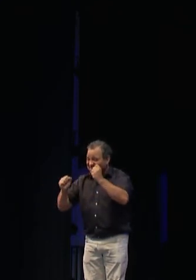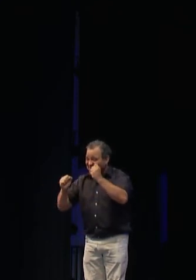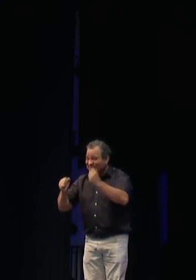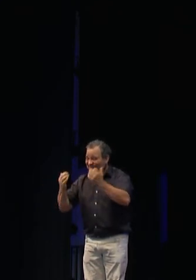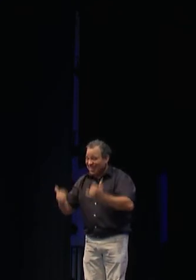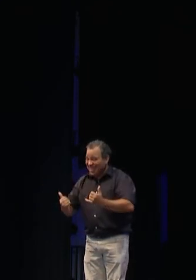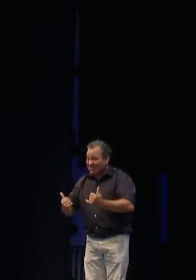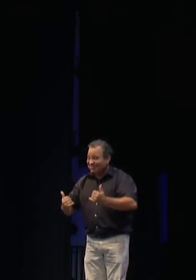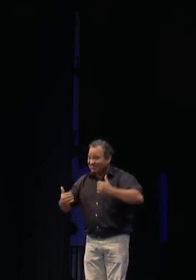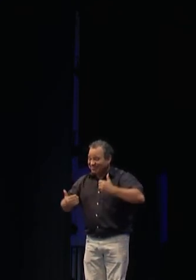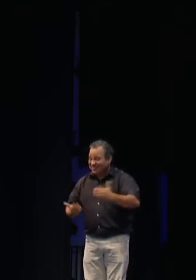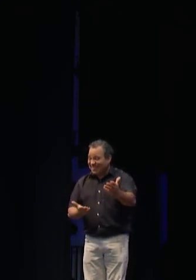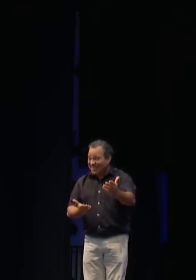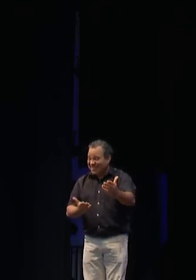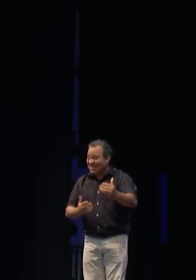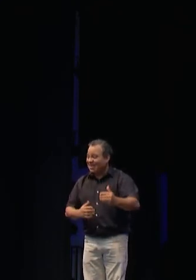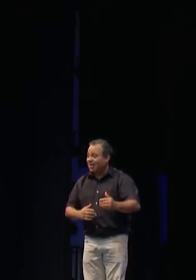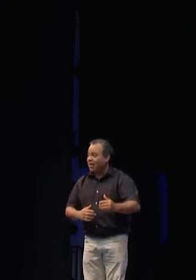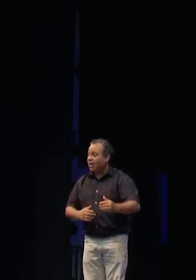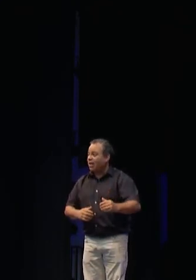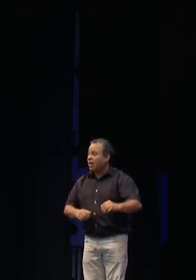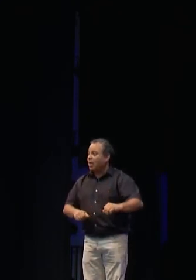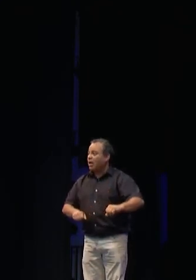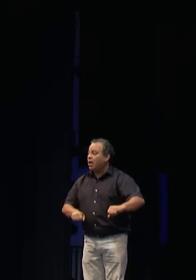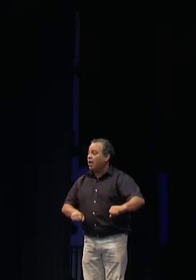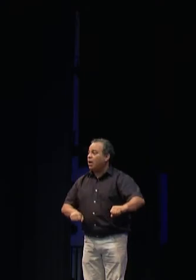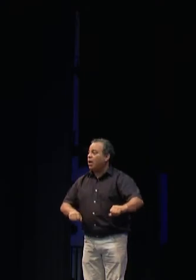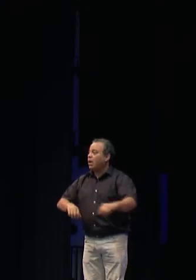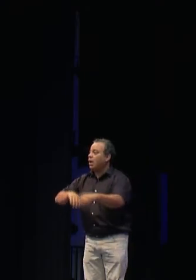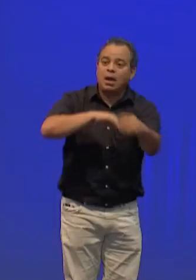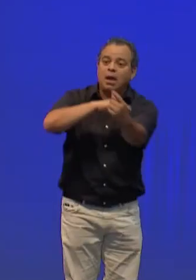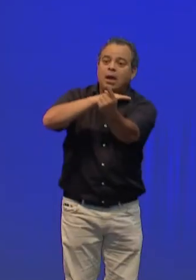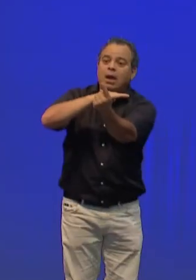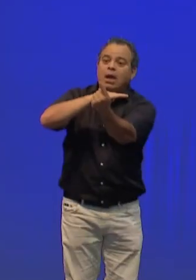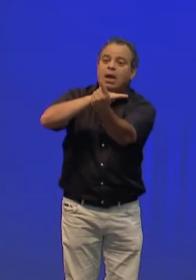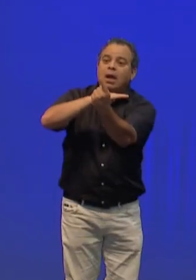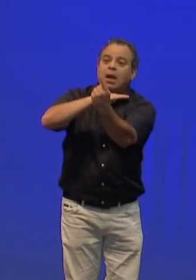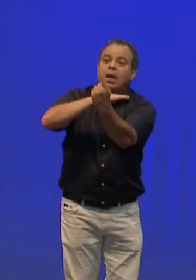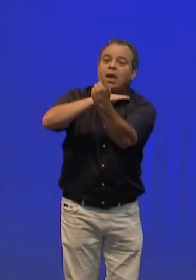And the announcement. Now we will have our first deaf president of Gallaudet University.